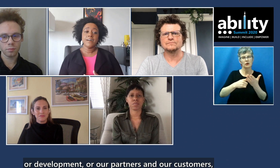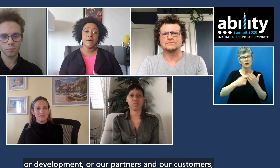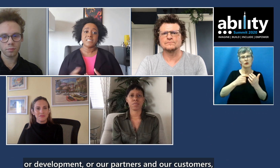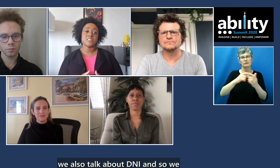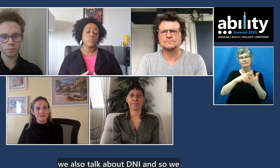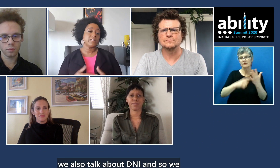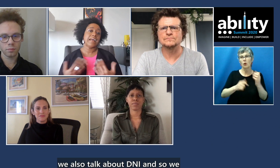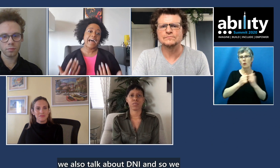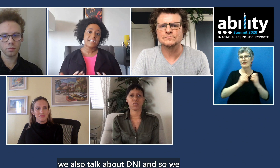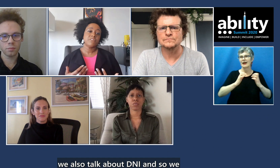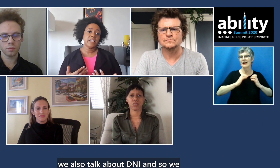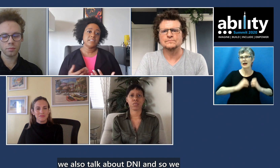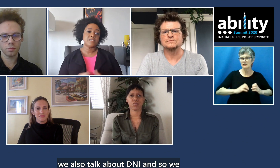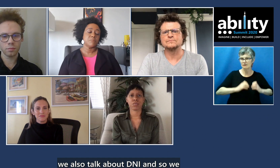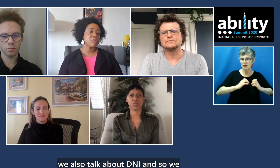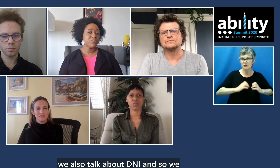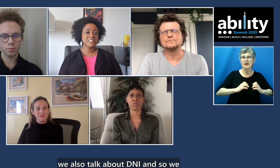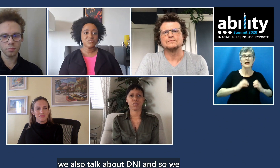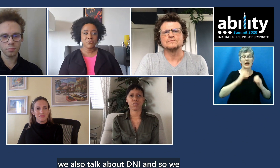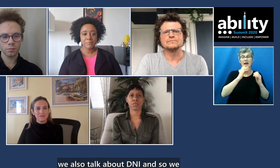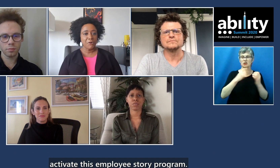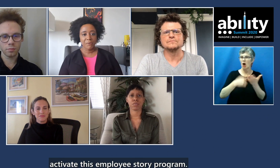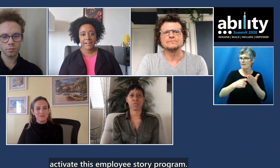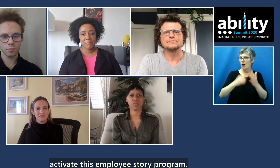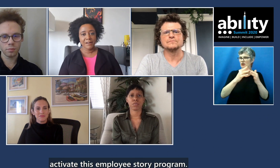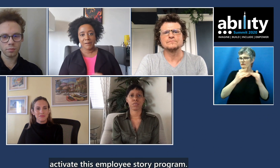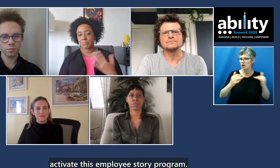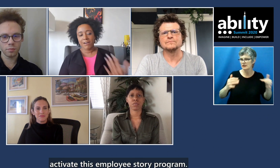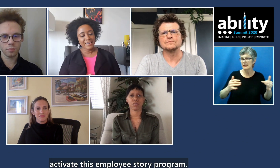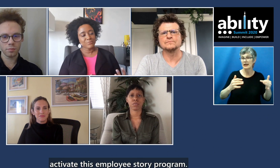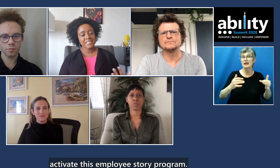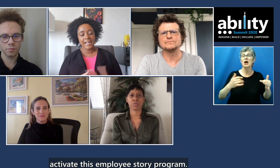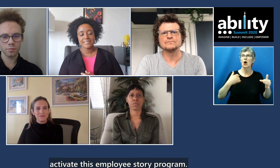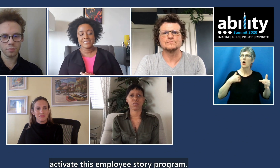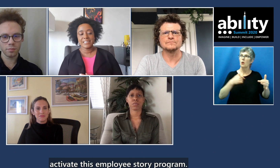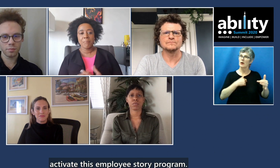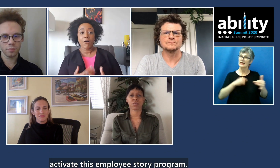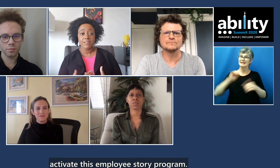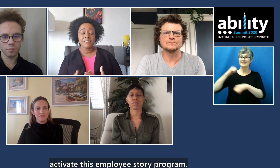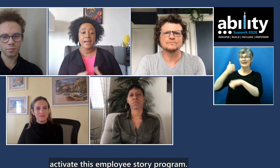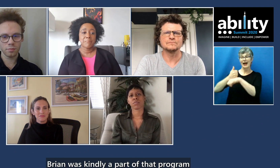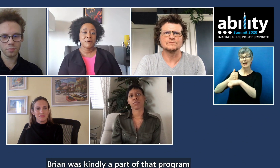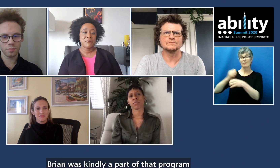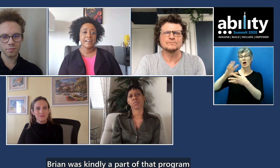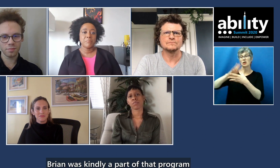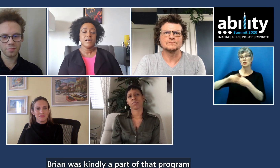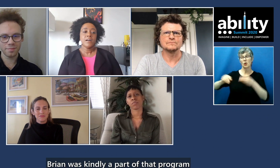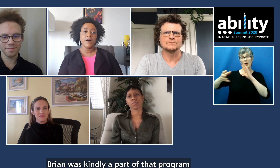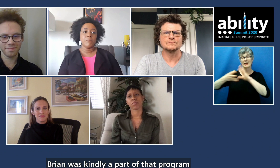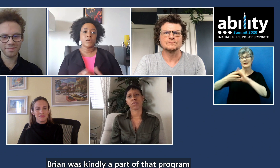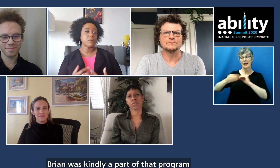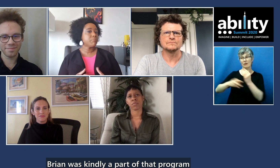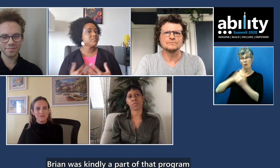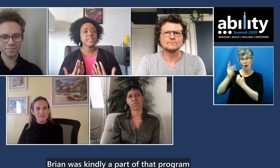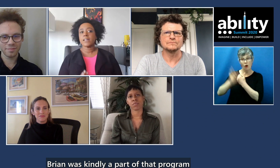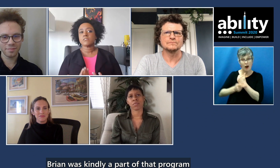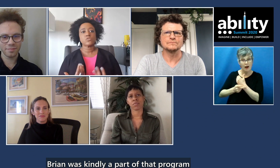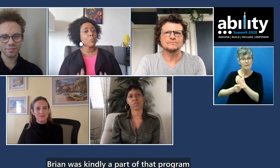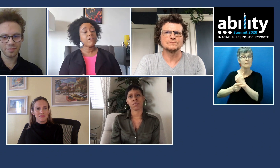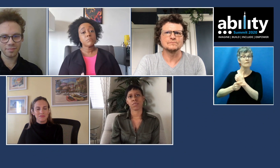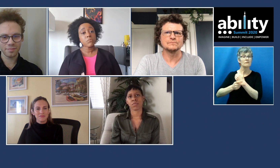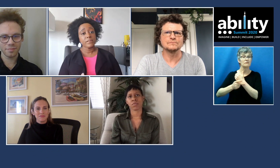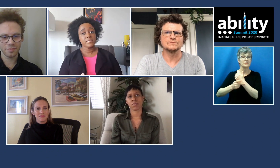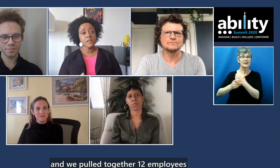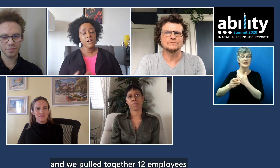D&I. And so we activated this employee story program. Bryan was kindly a part of that program. And we pulled